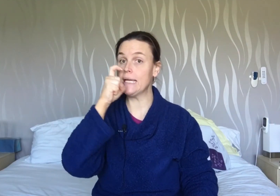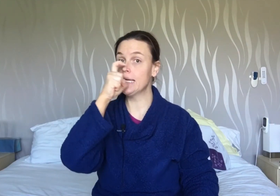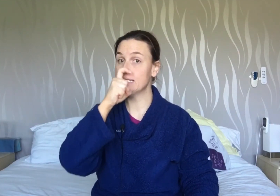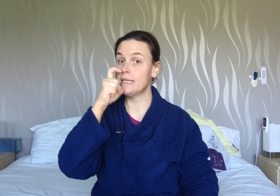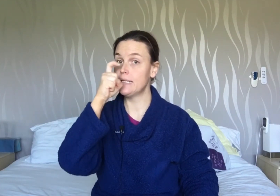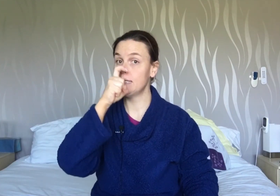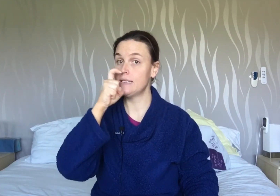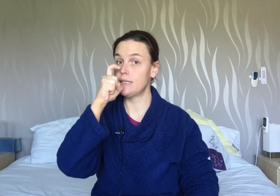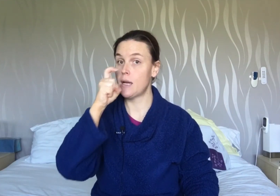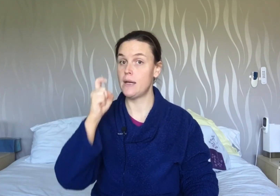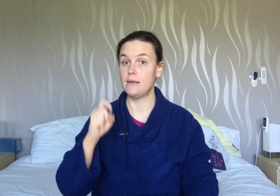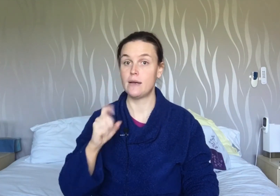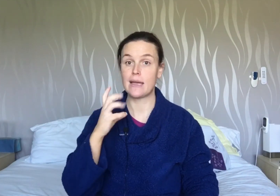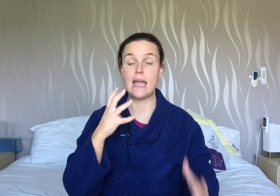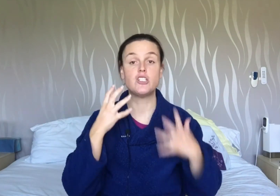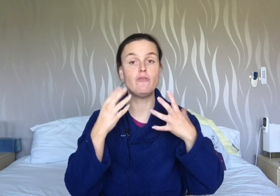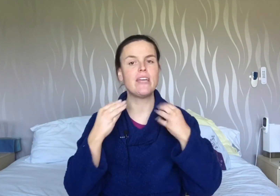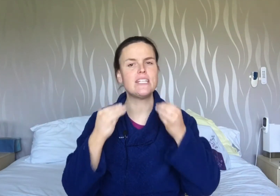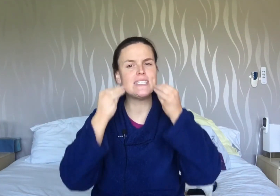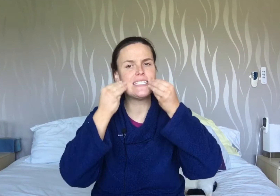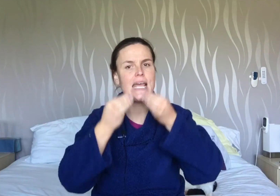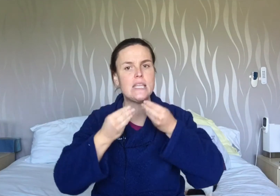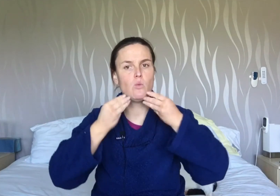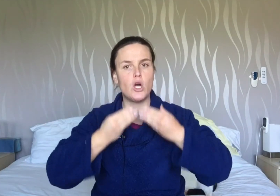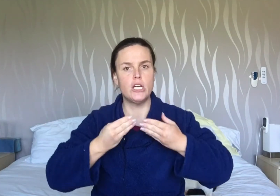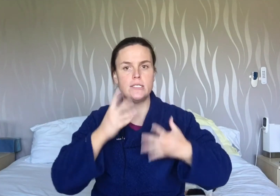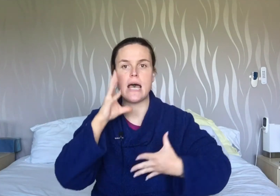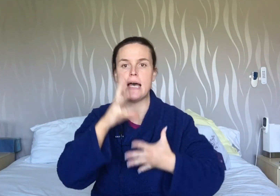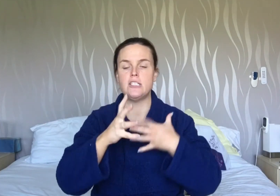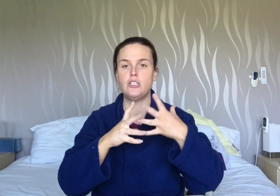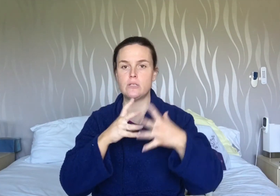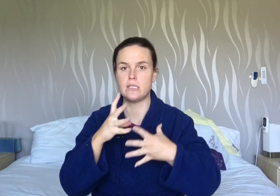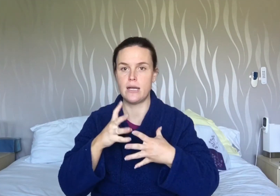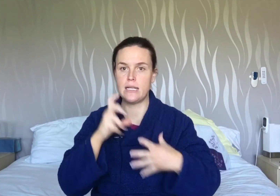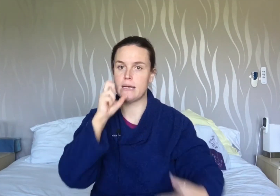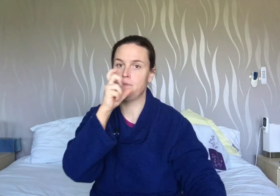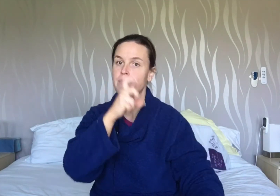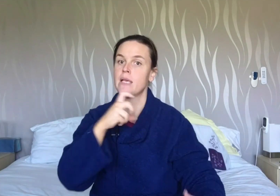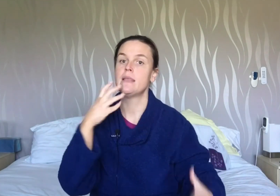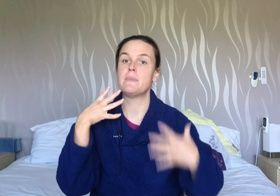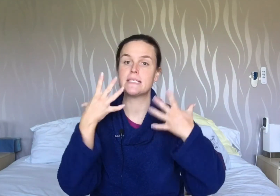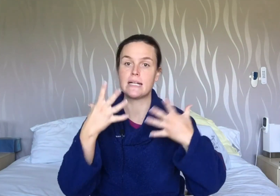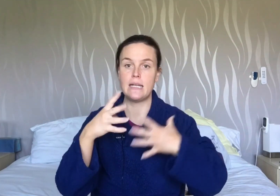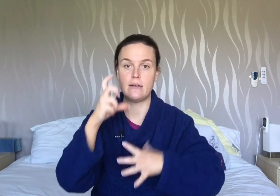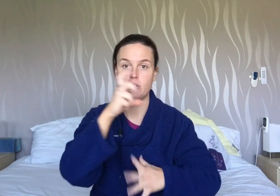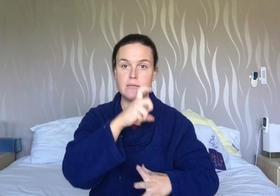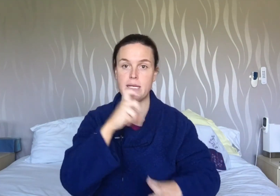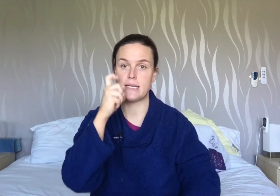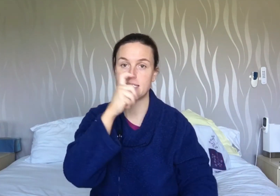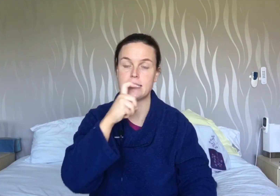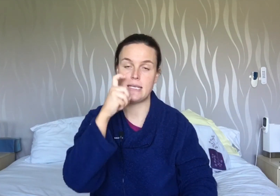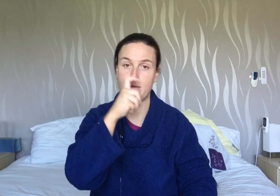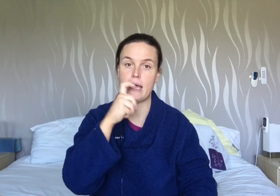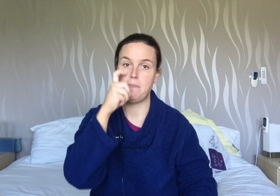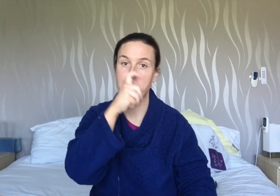Pig. Okay. Don't forget to say the words as you're signing them. It makes it clear for somebody else to see. Okay,